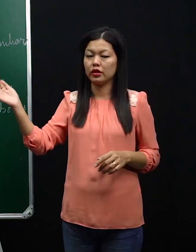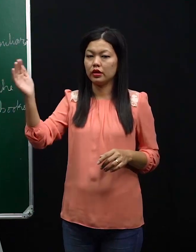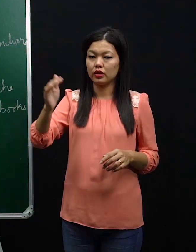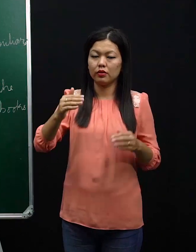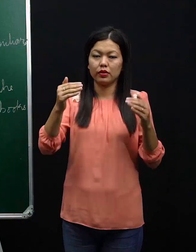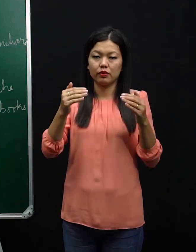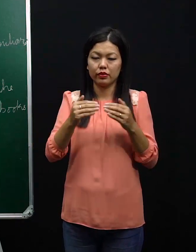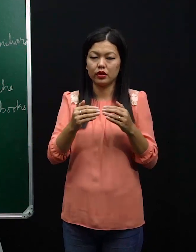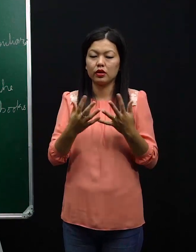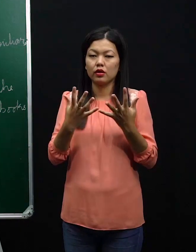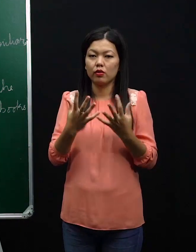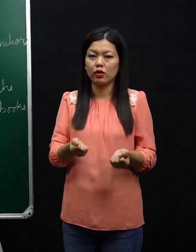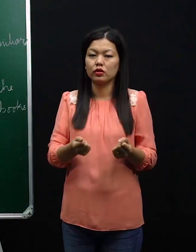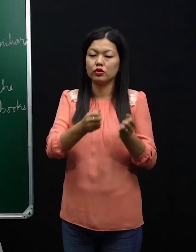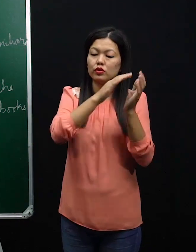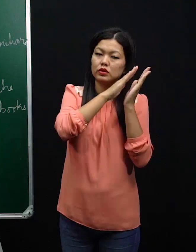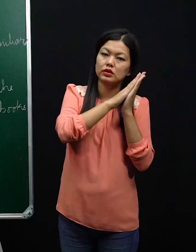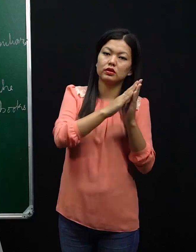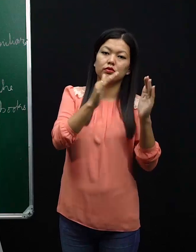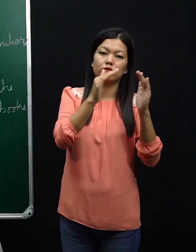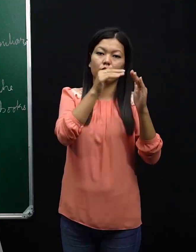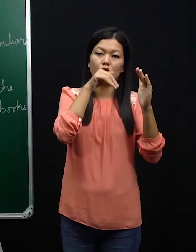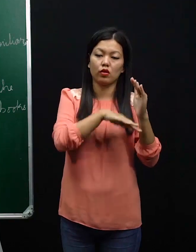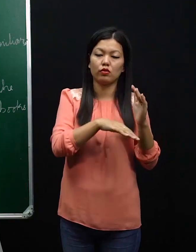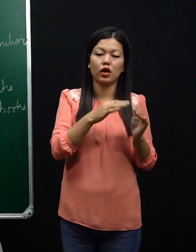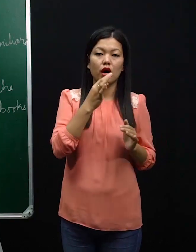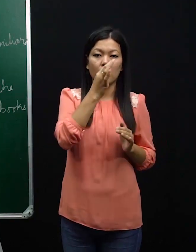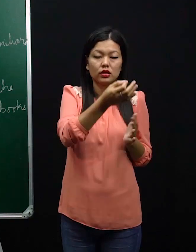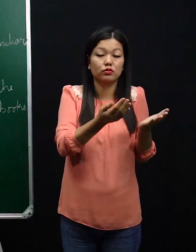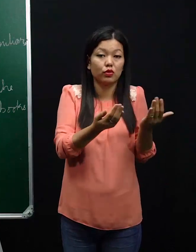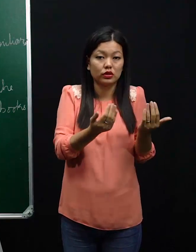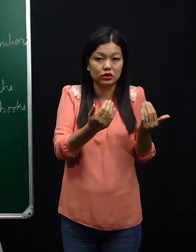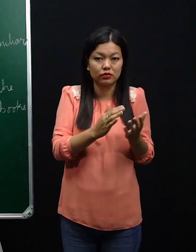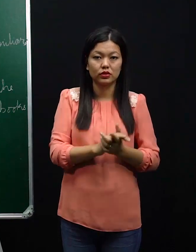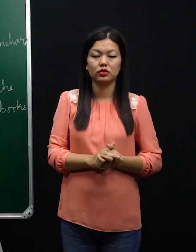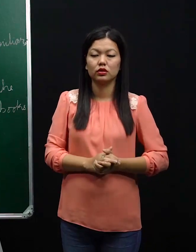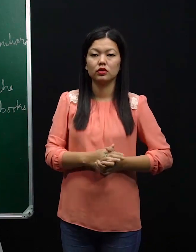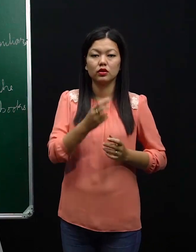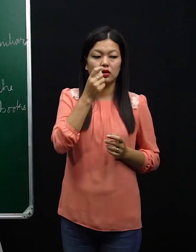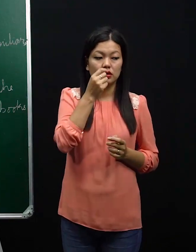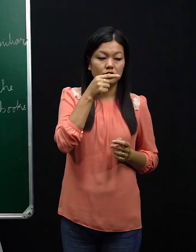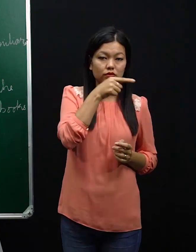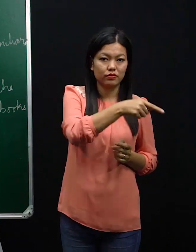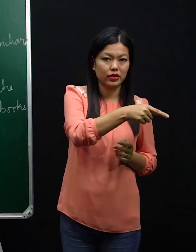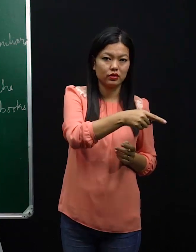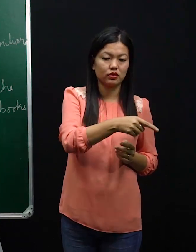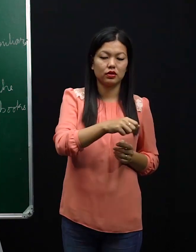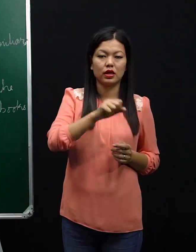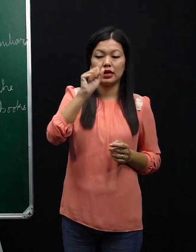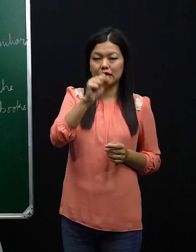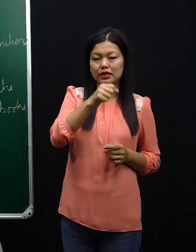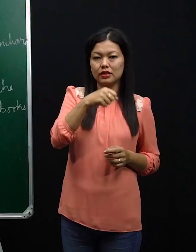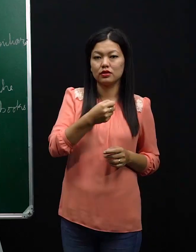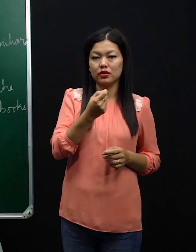so hospitable. You know what is hospitable? Welcoming others and entertaining them well, right? And